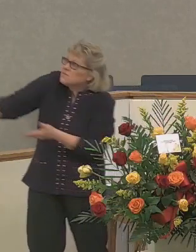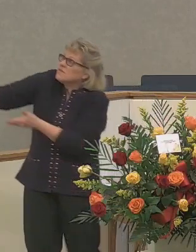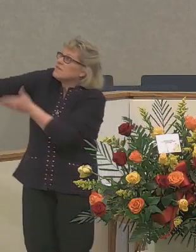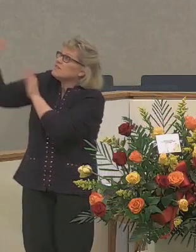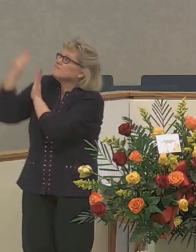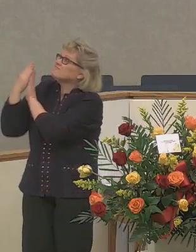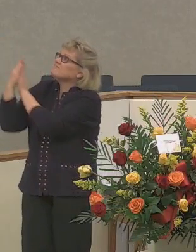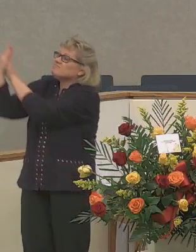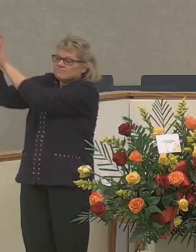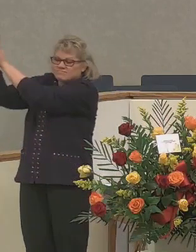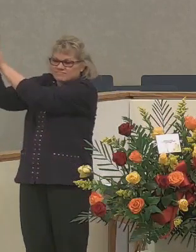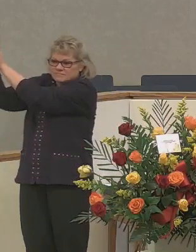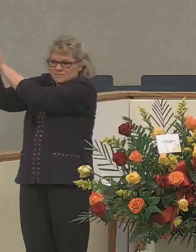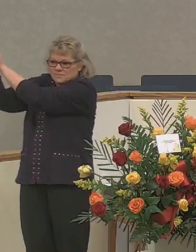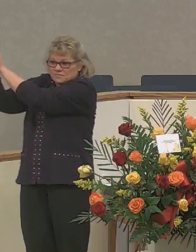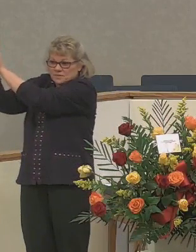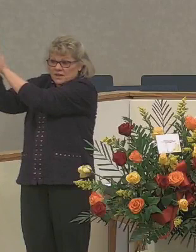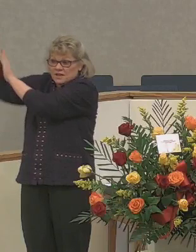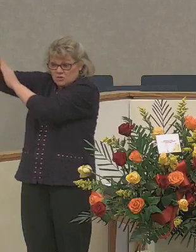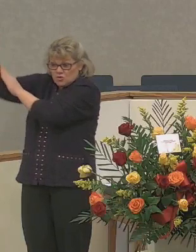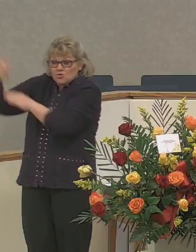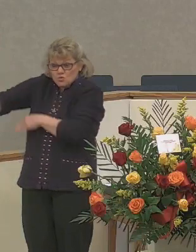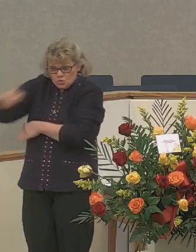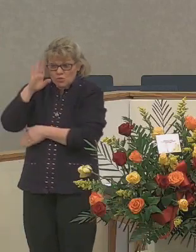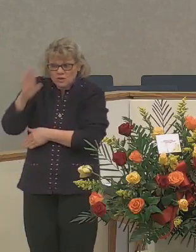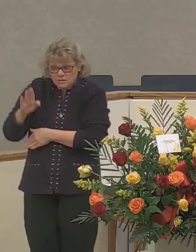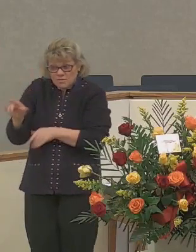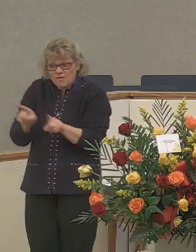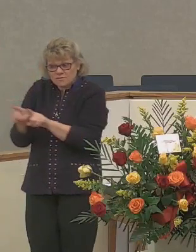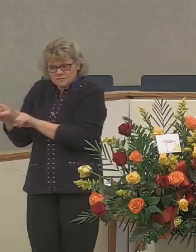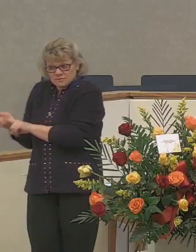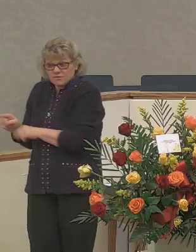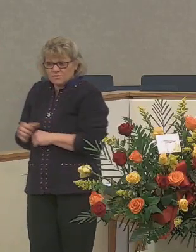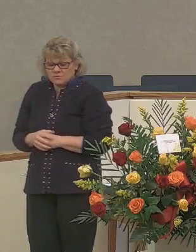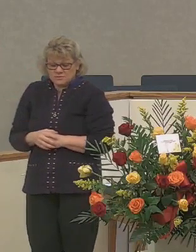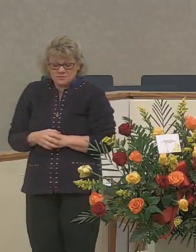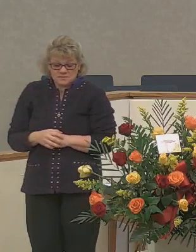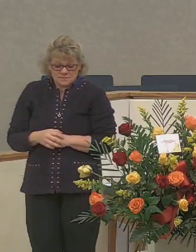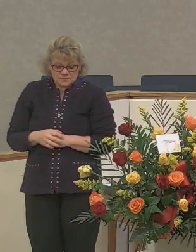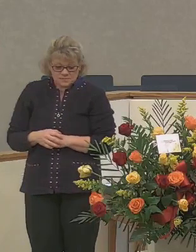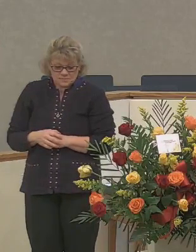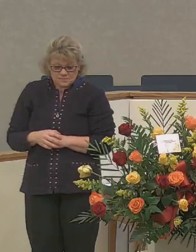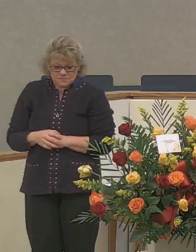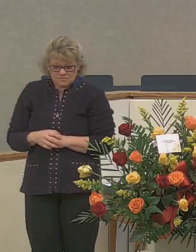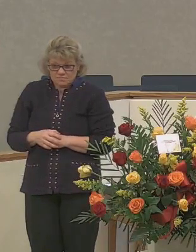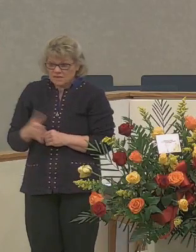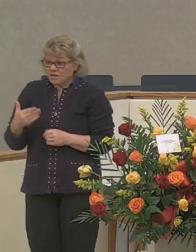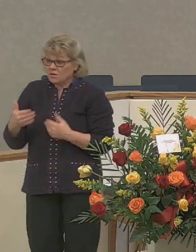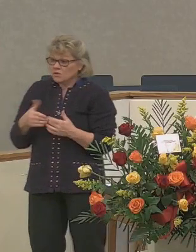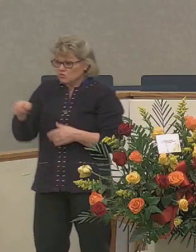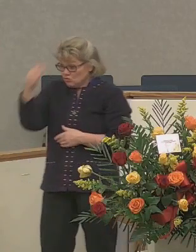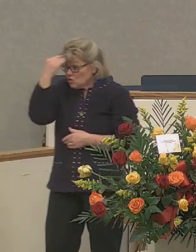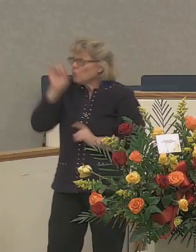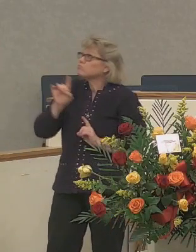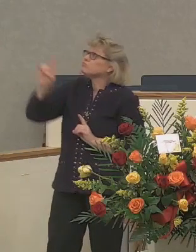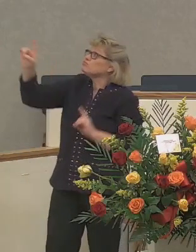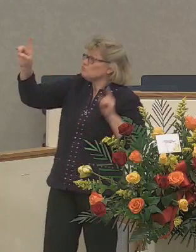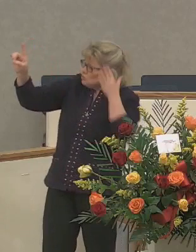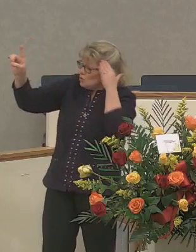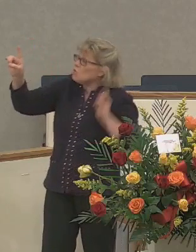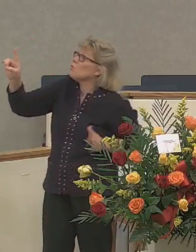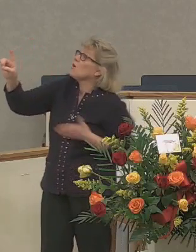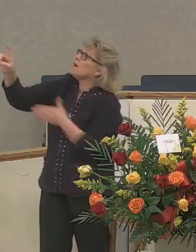myself. And where I am, there you may be also. And whither I go, you know, and the way you